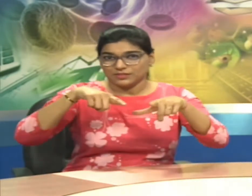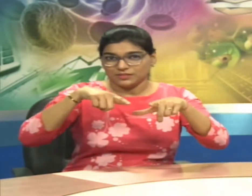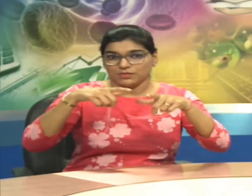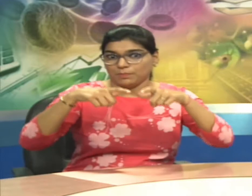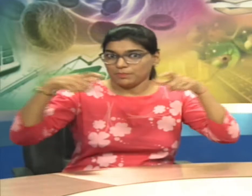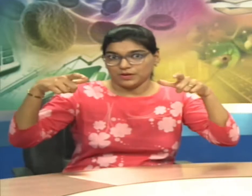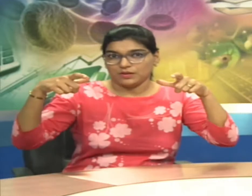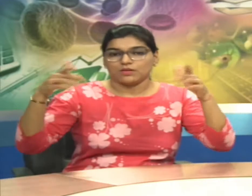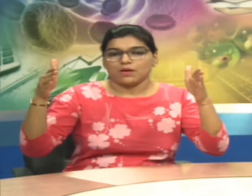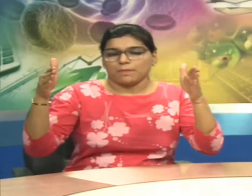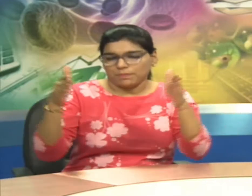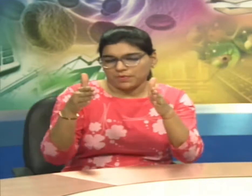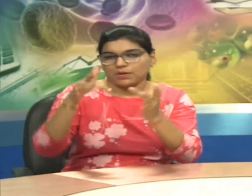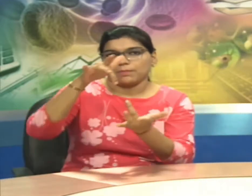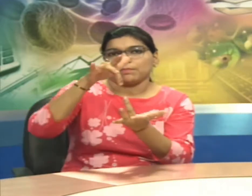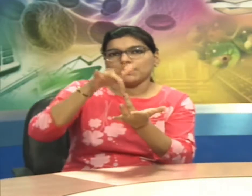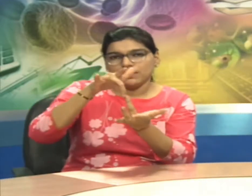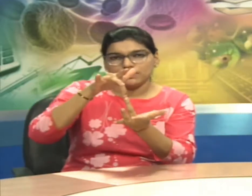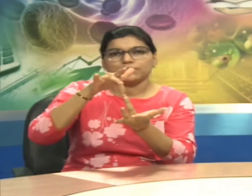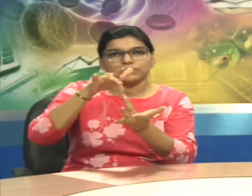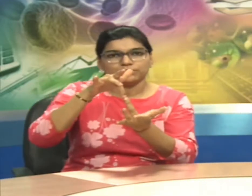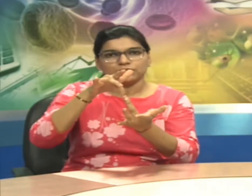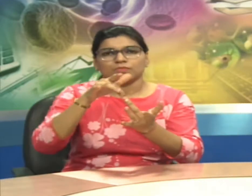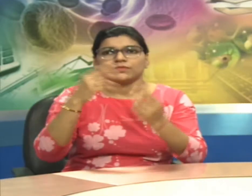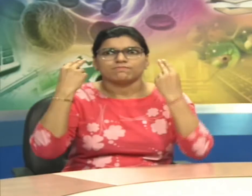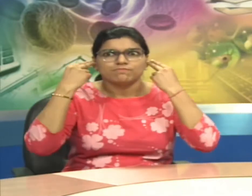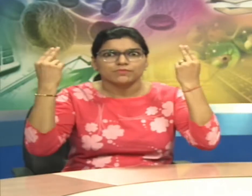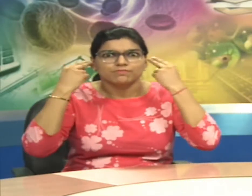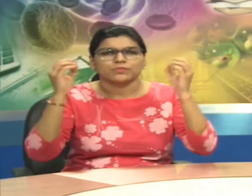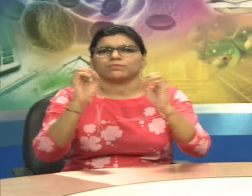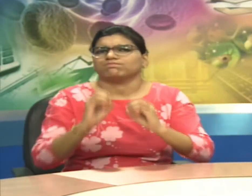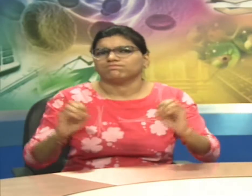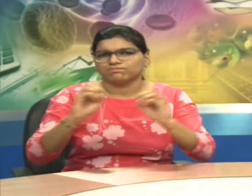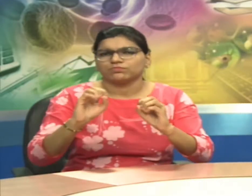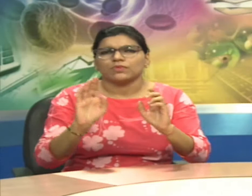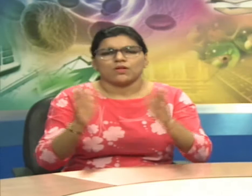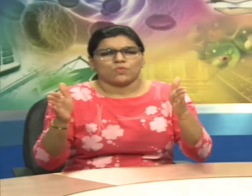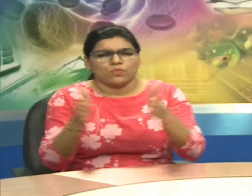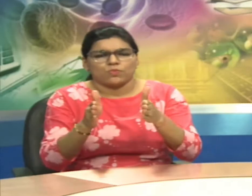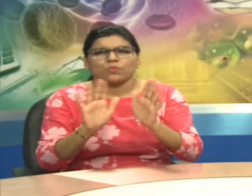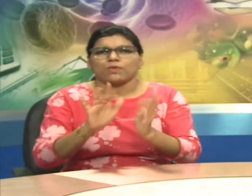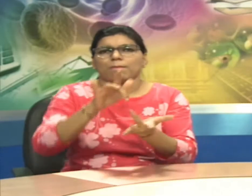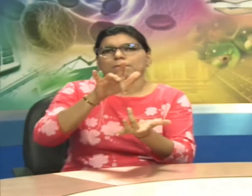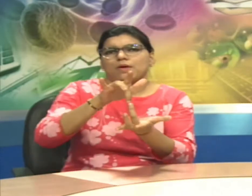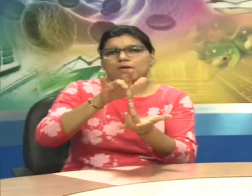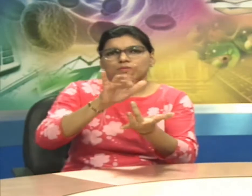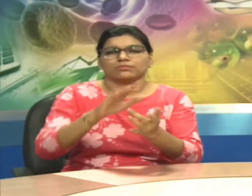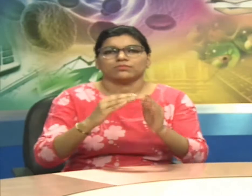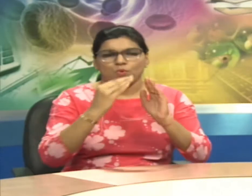Next word is town. Previously we had read about cities which are enlarged, but town